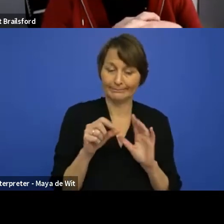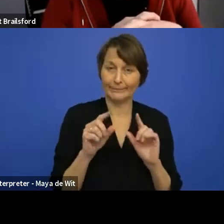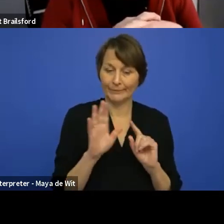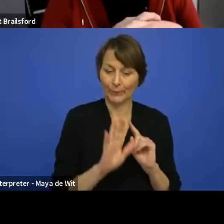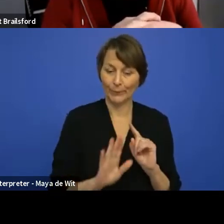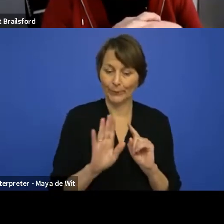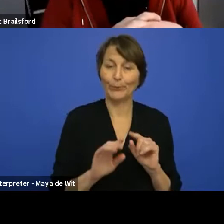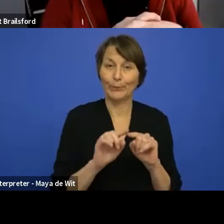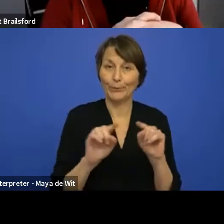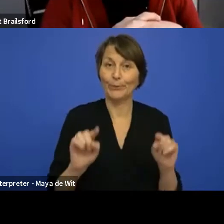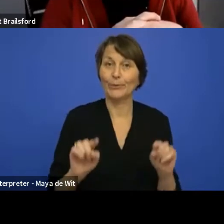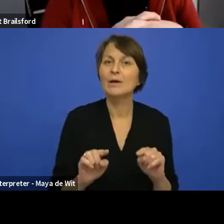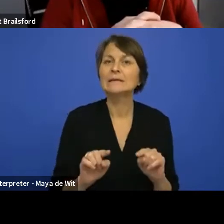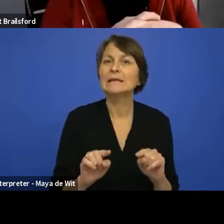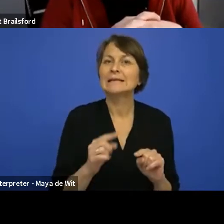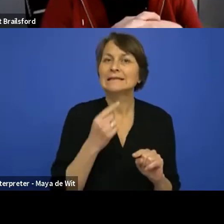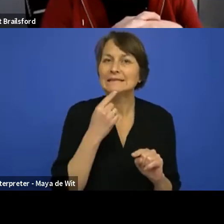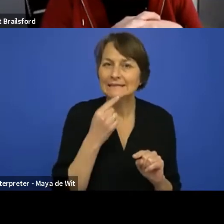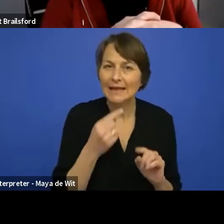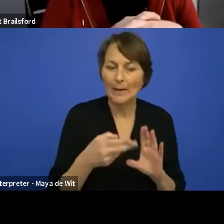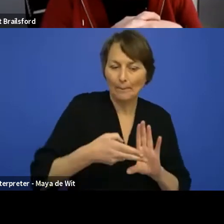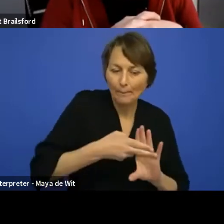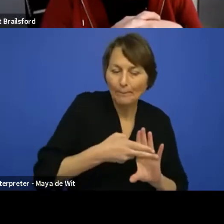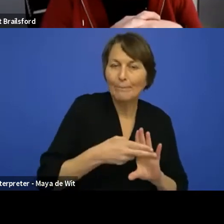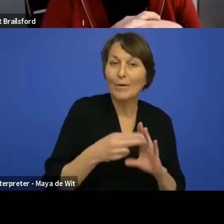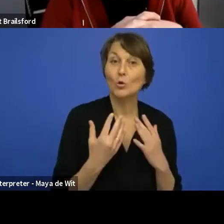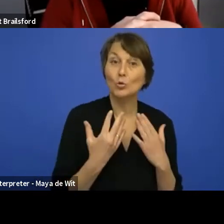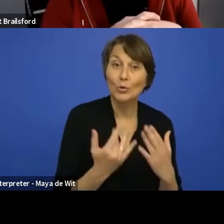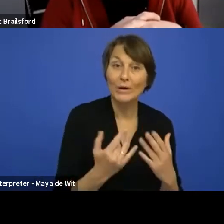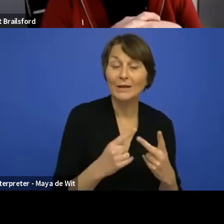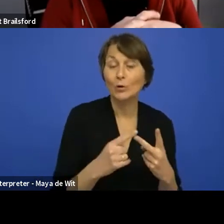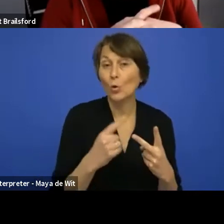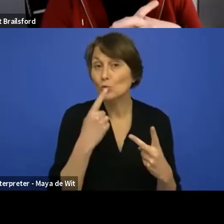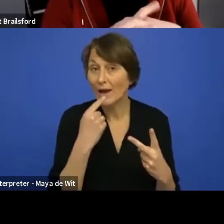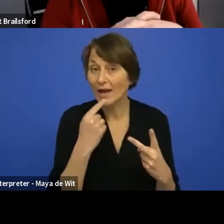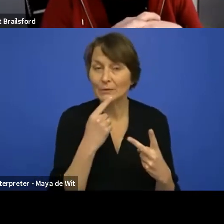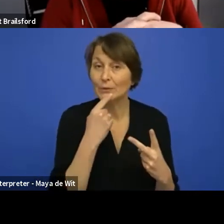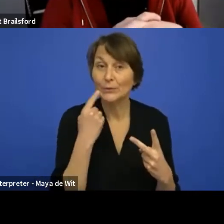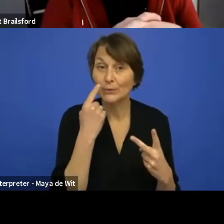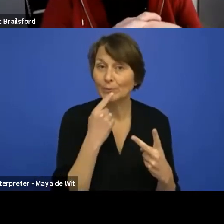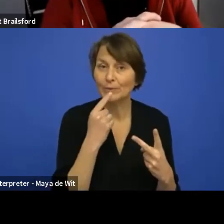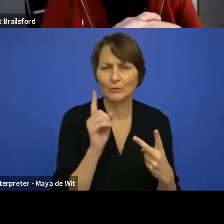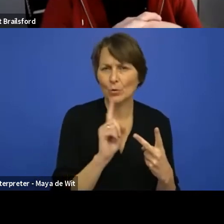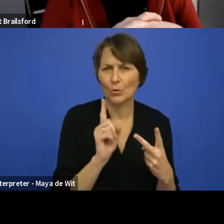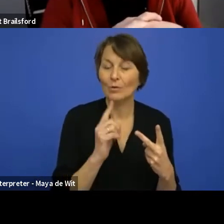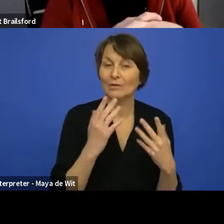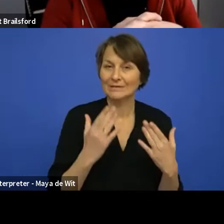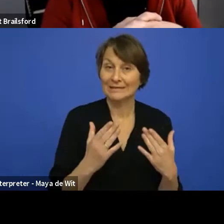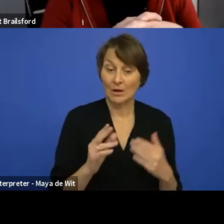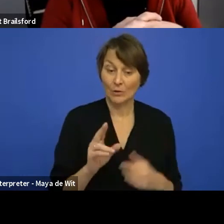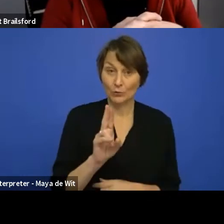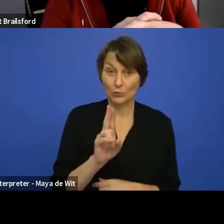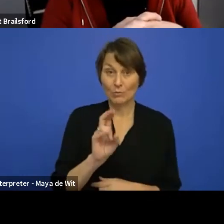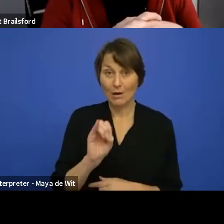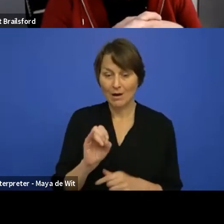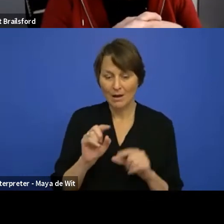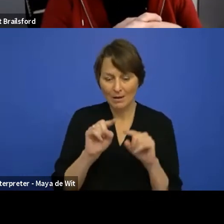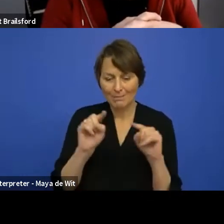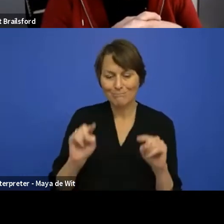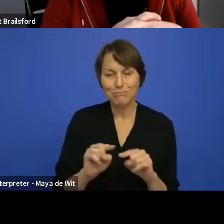green or red, that's named, so what we do currently is that the UI button takes a look that can be either positive,